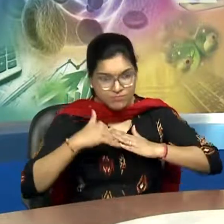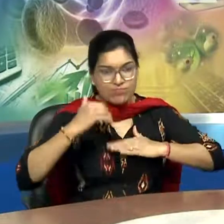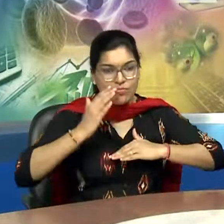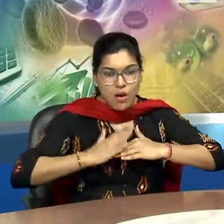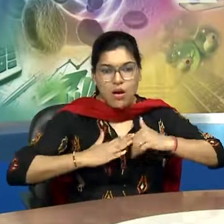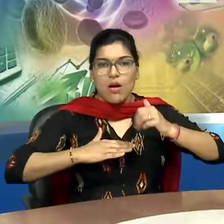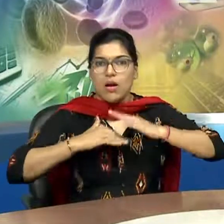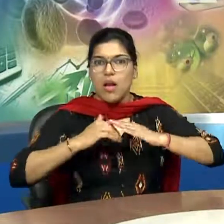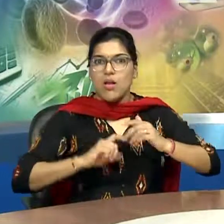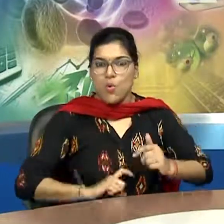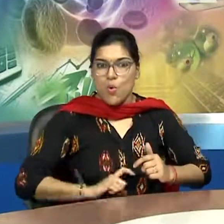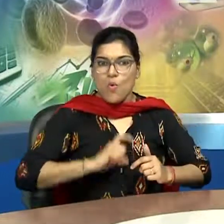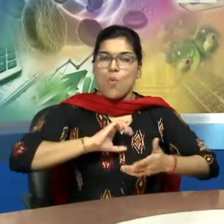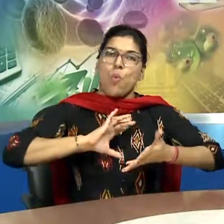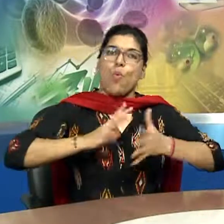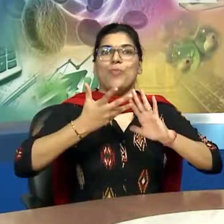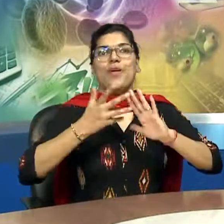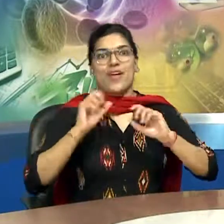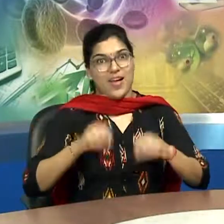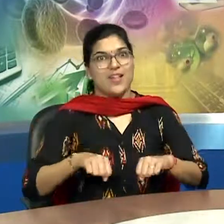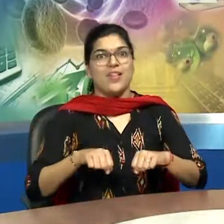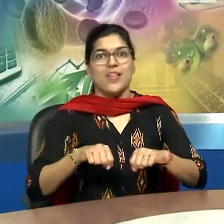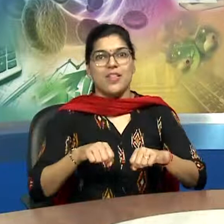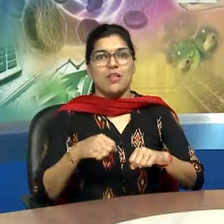helps us build self-confidence.